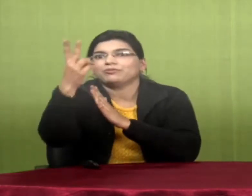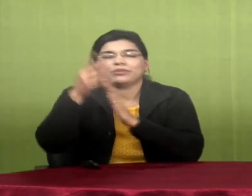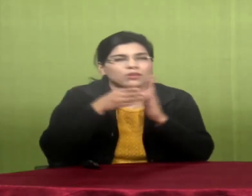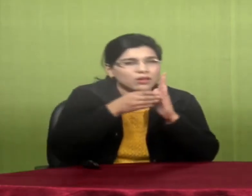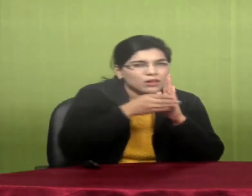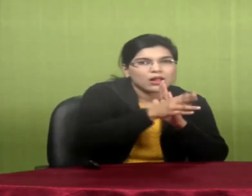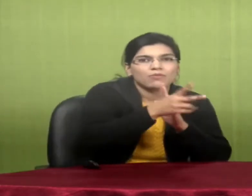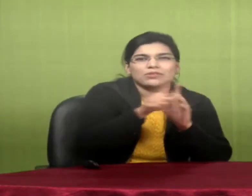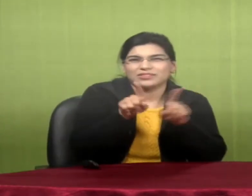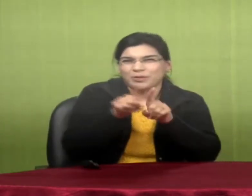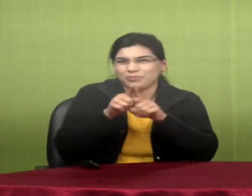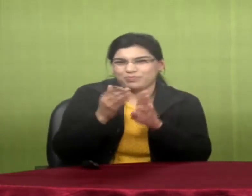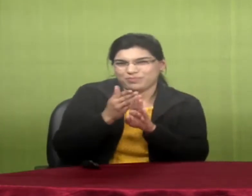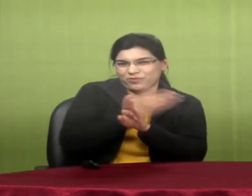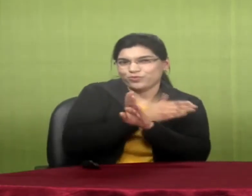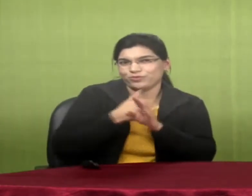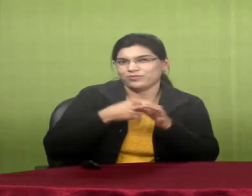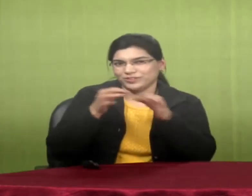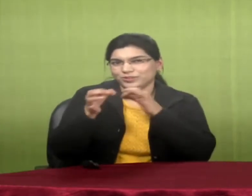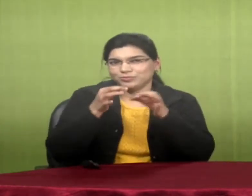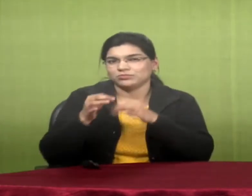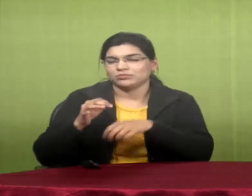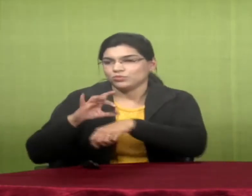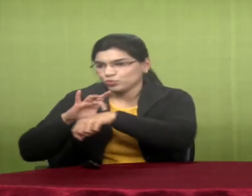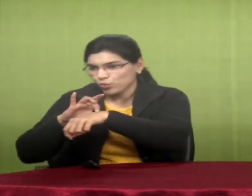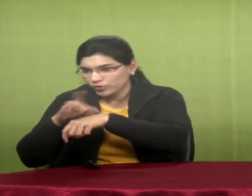proper, righteous, and equal.